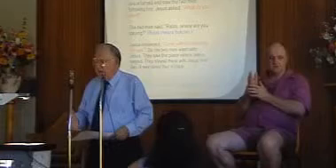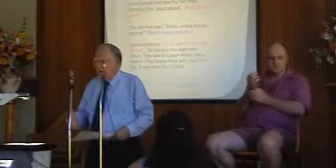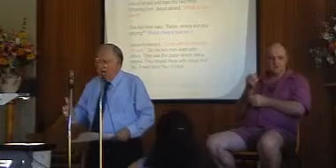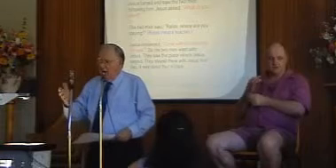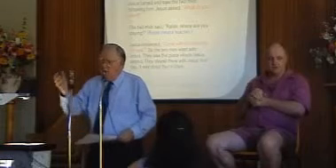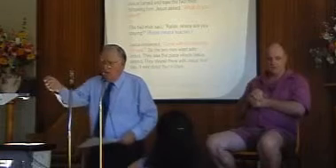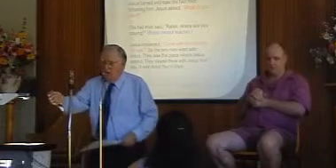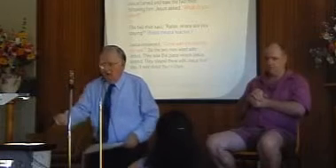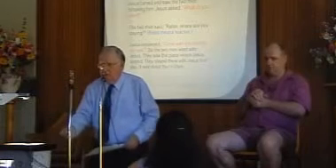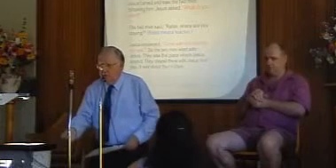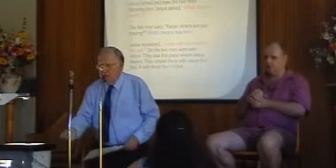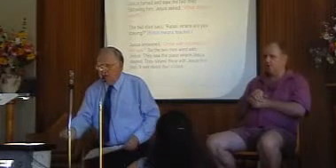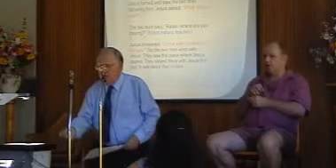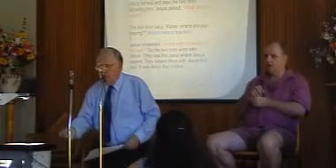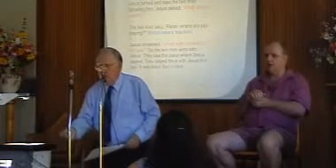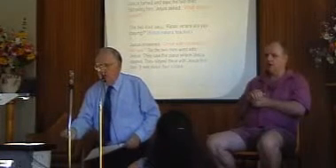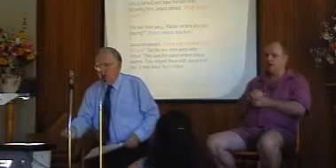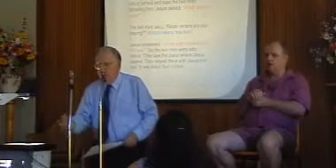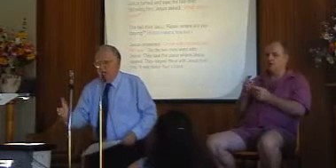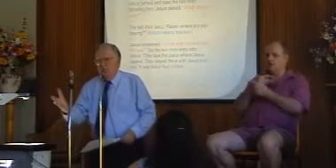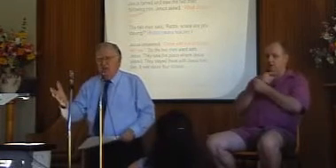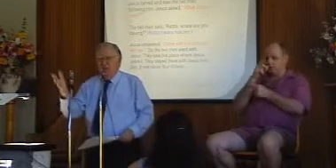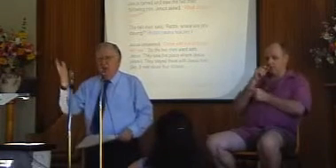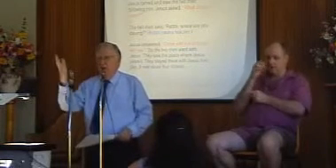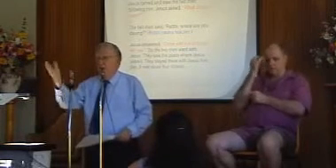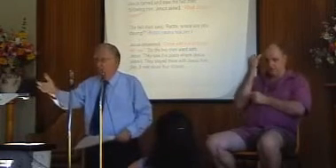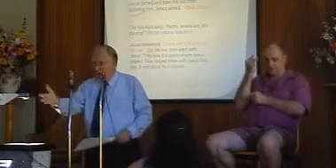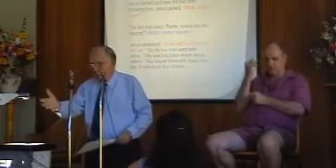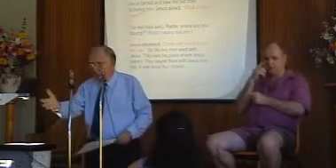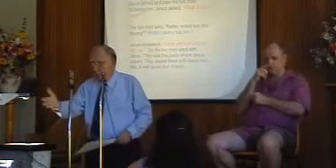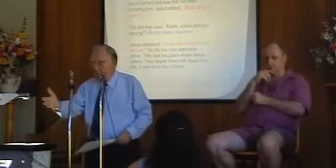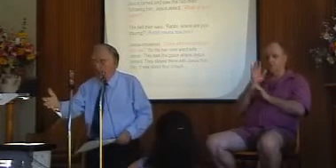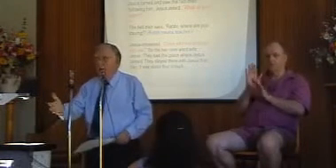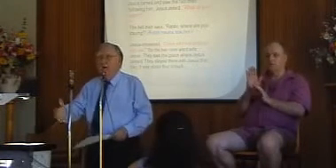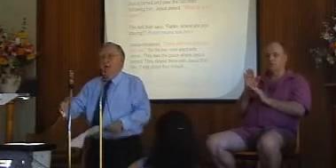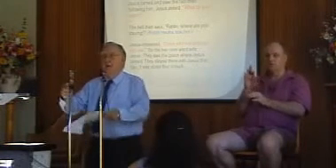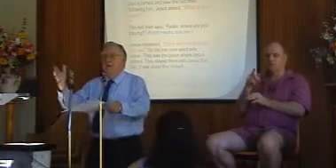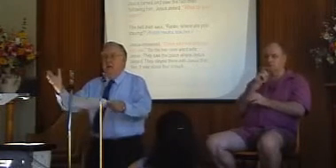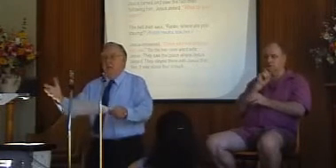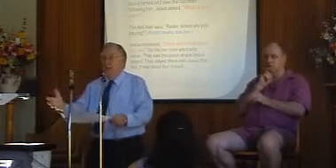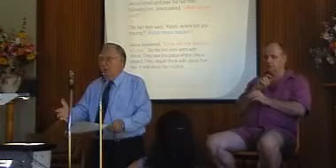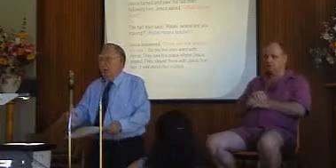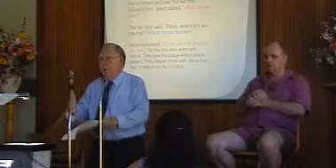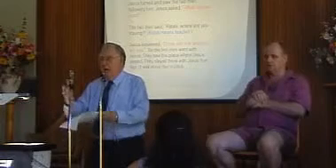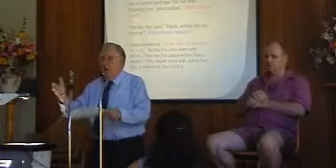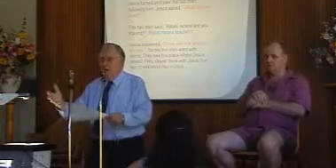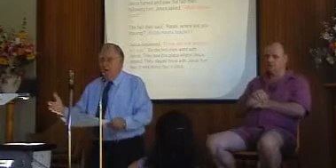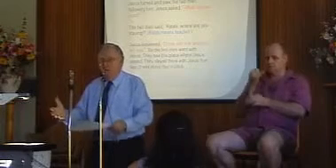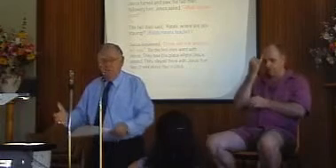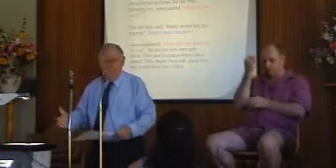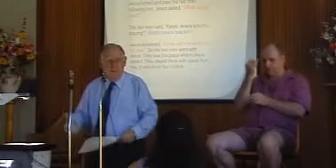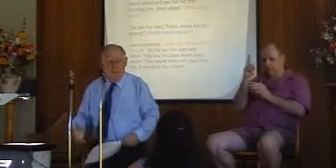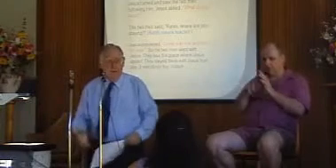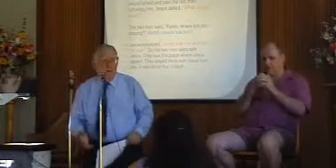tea. As John gave his testimony, I often think how long the evening would wear